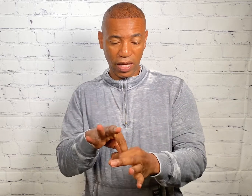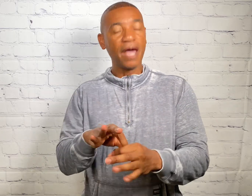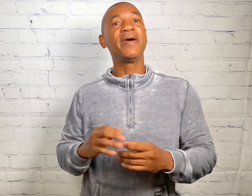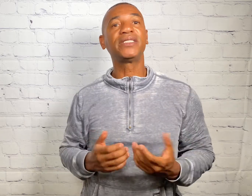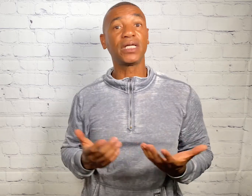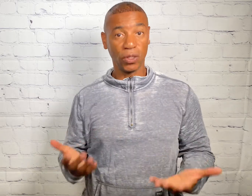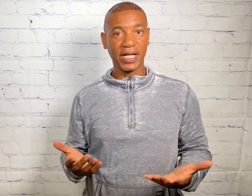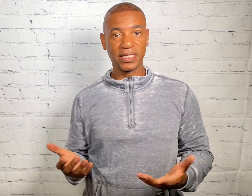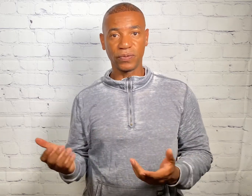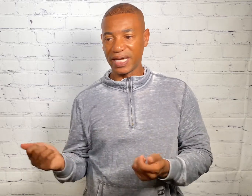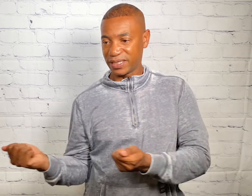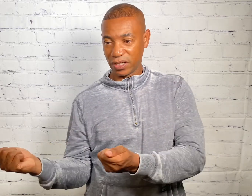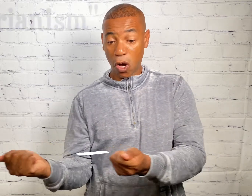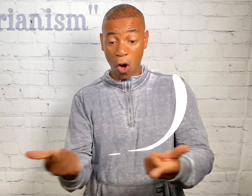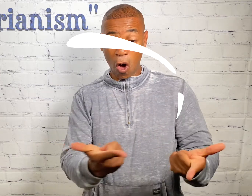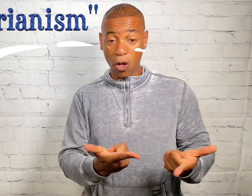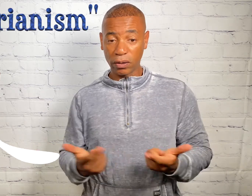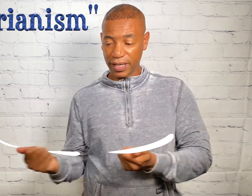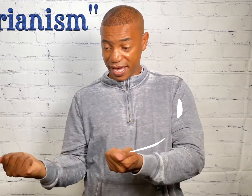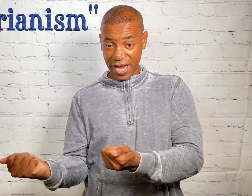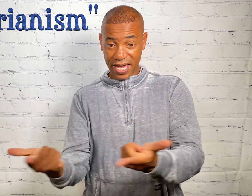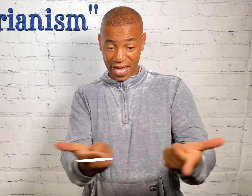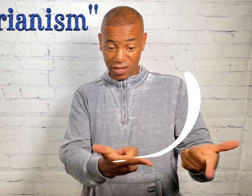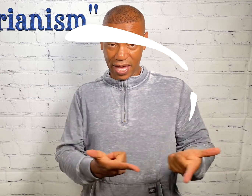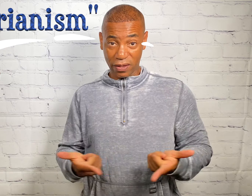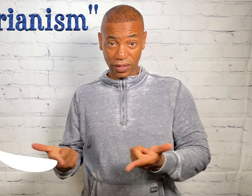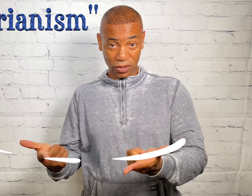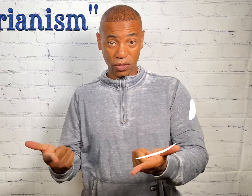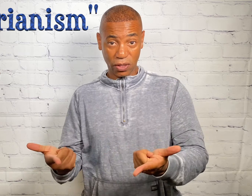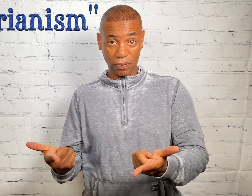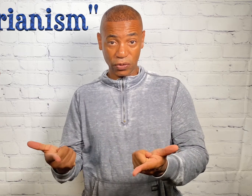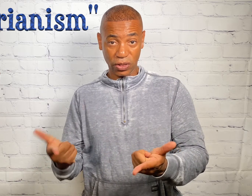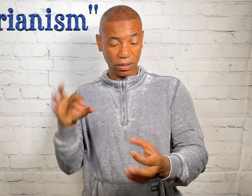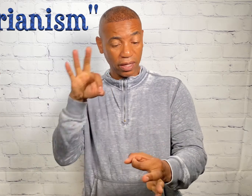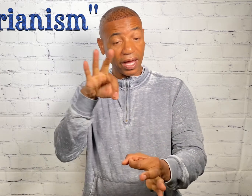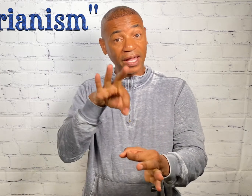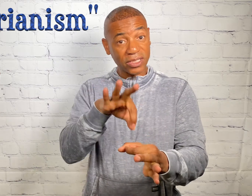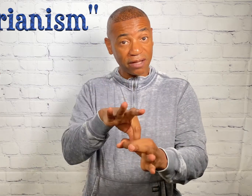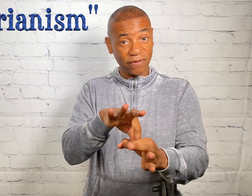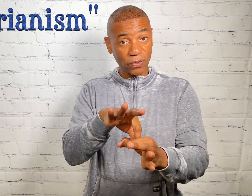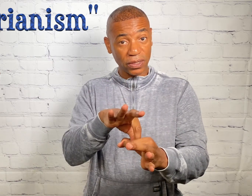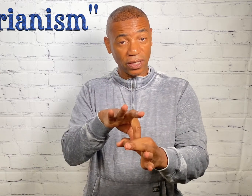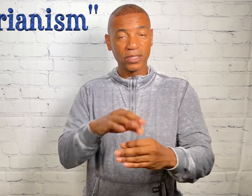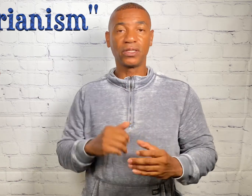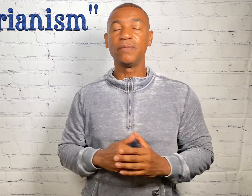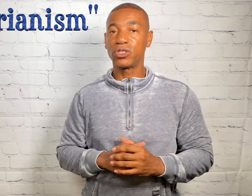And basically what I did was I said all, A-L-L, in a circular motion, and the sign vote. So let me show you